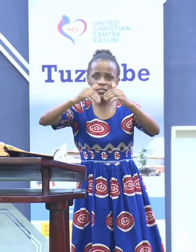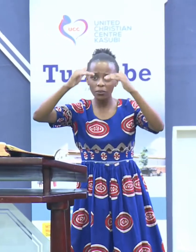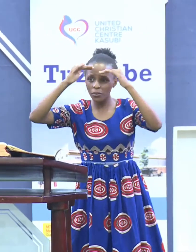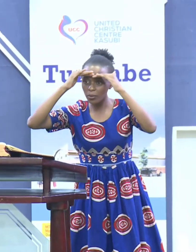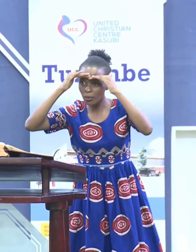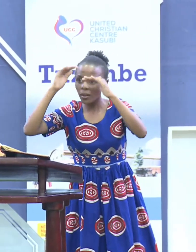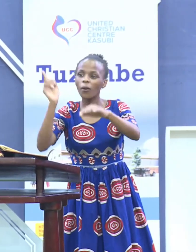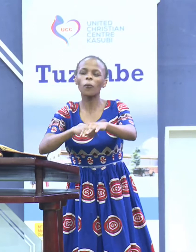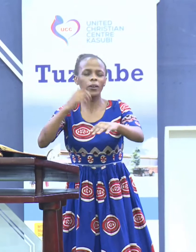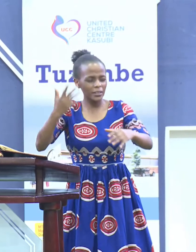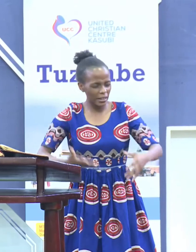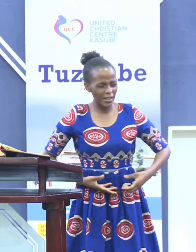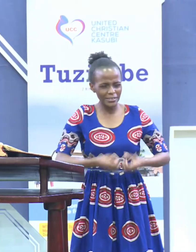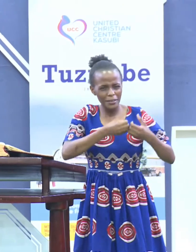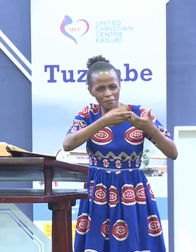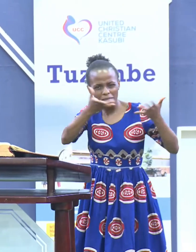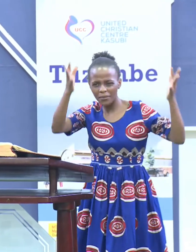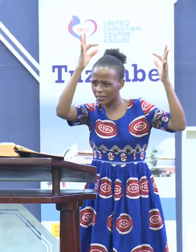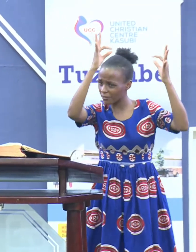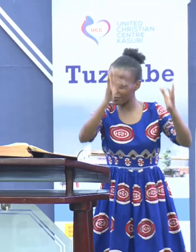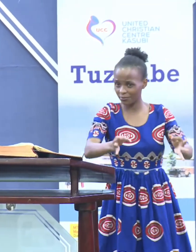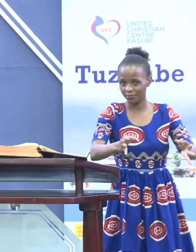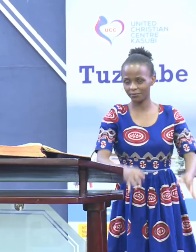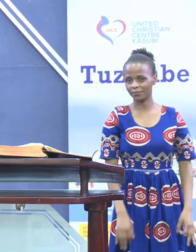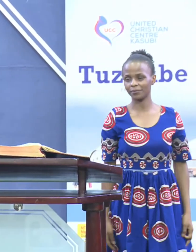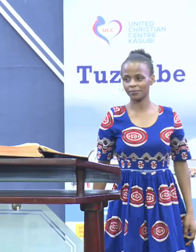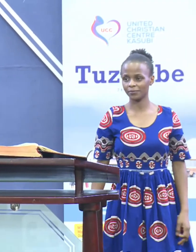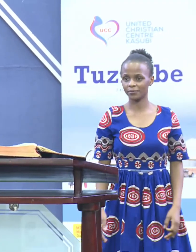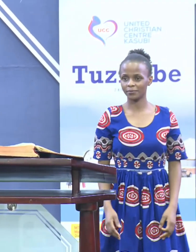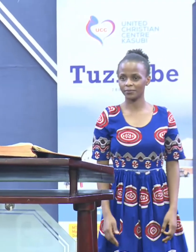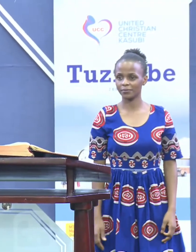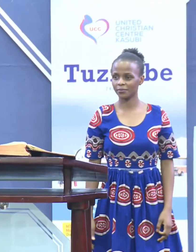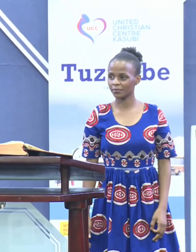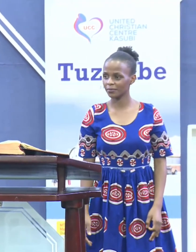with Jacob. When he has a lot of things.